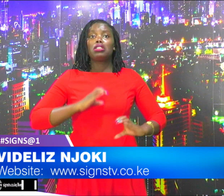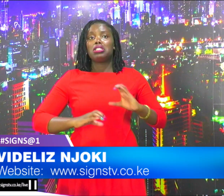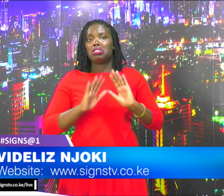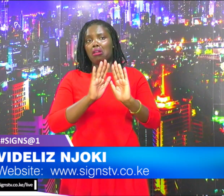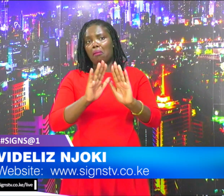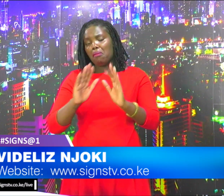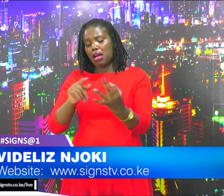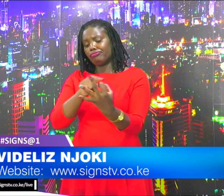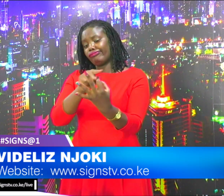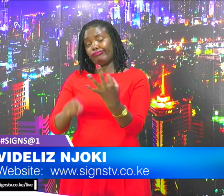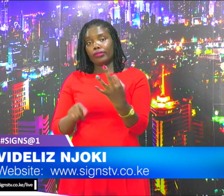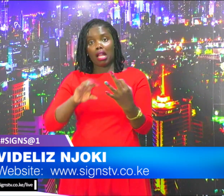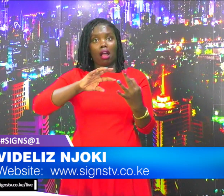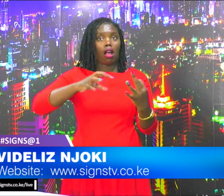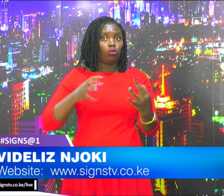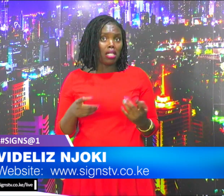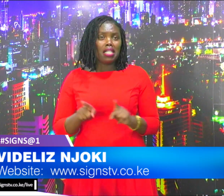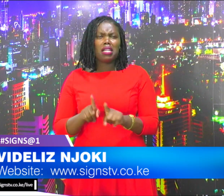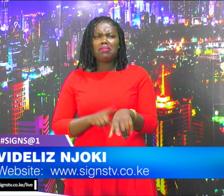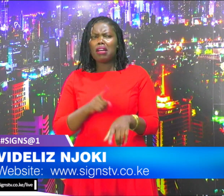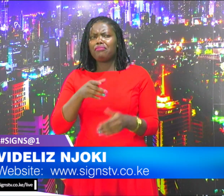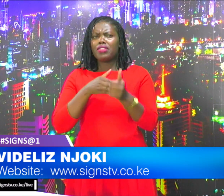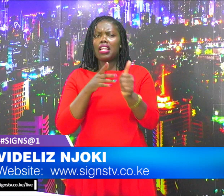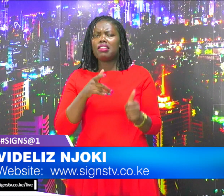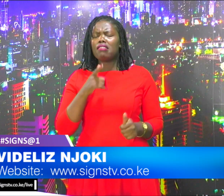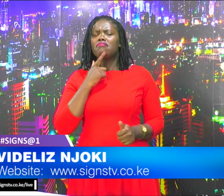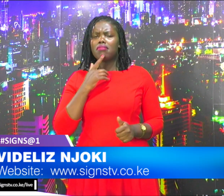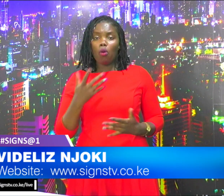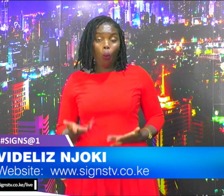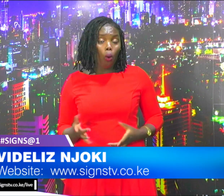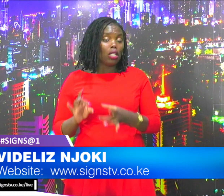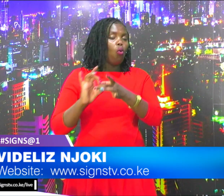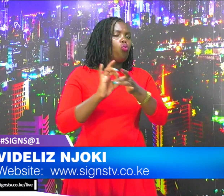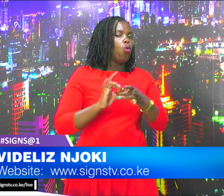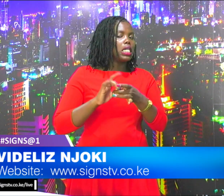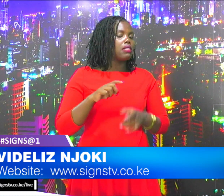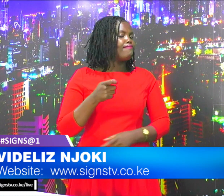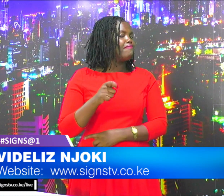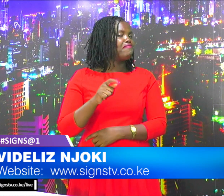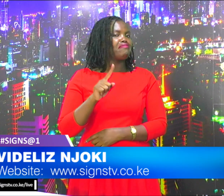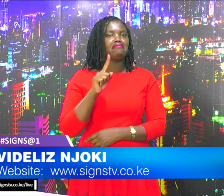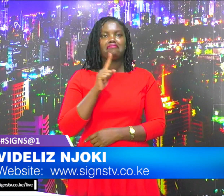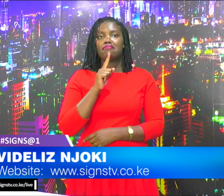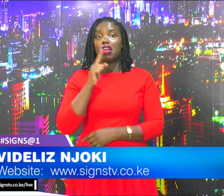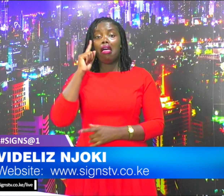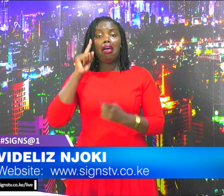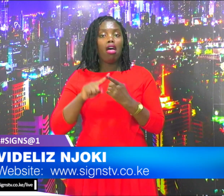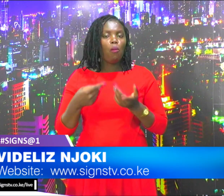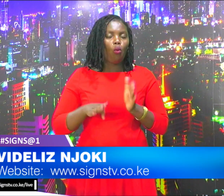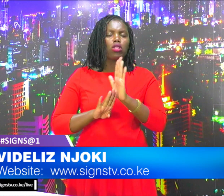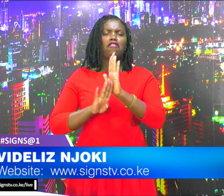for unity of residents from the three counties. According to the leaders, unity is key